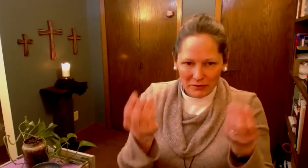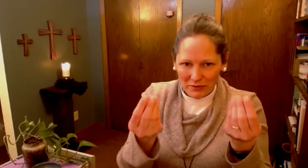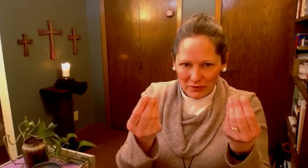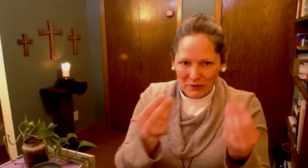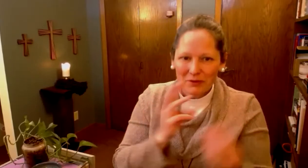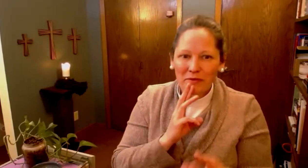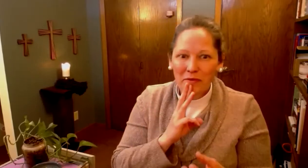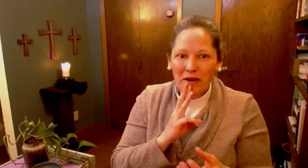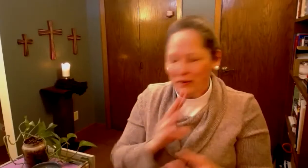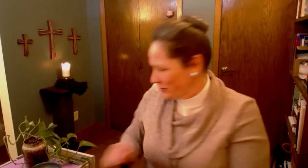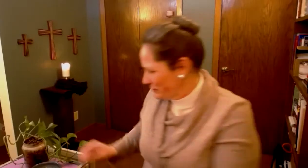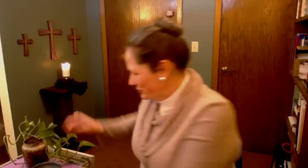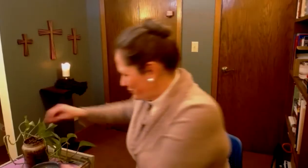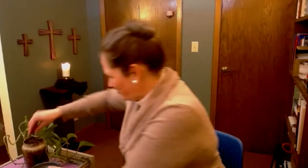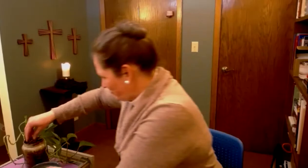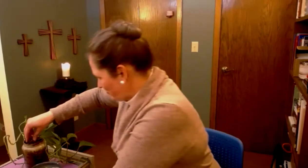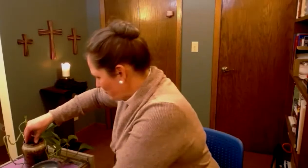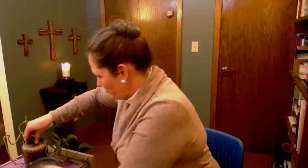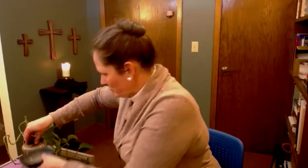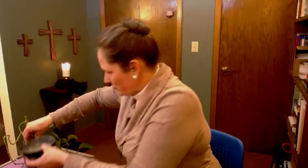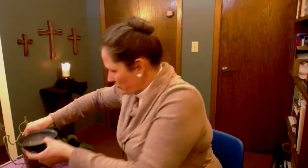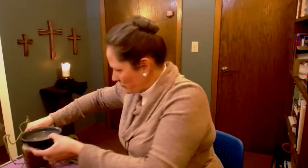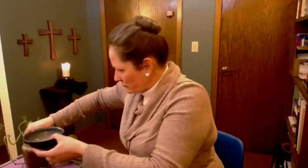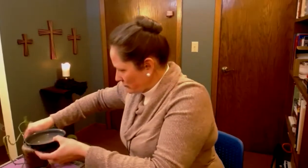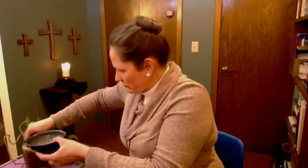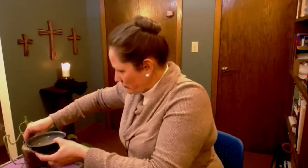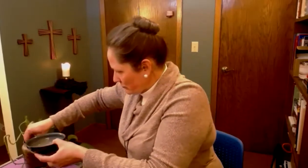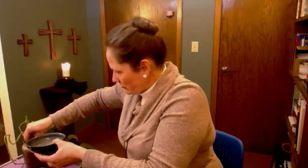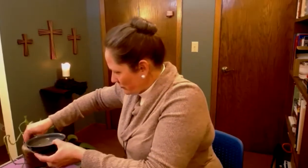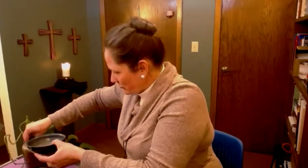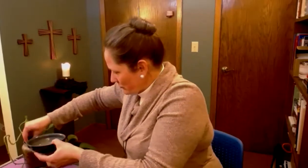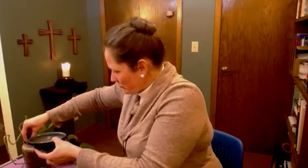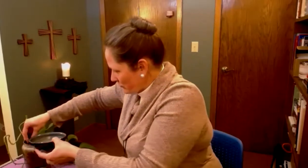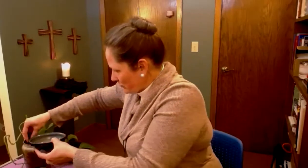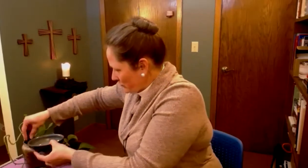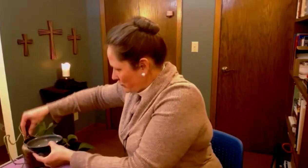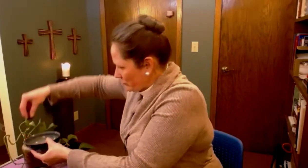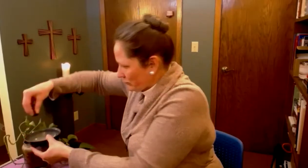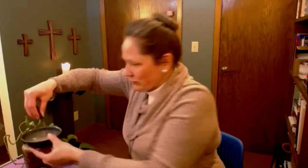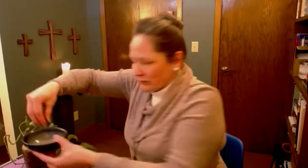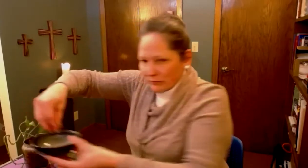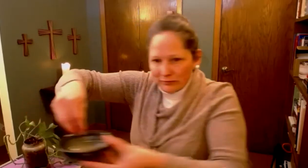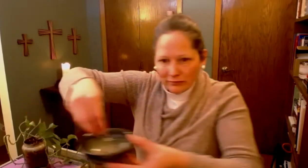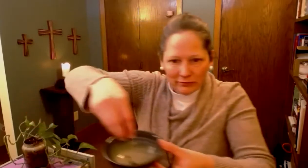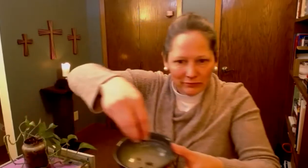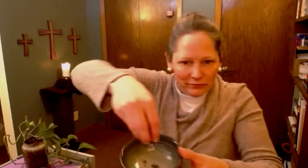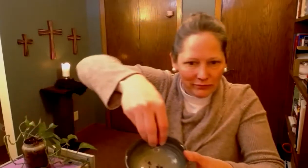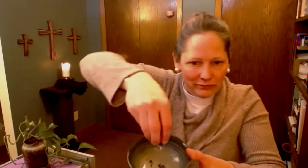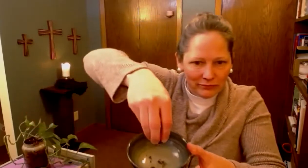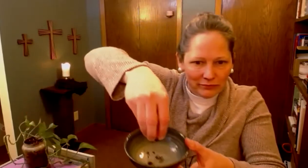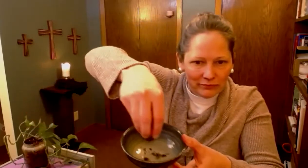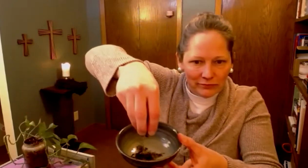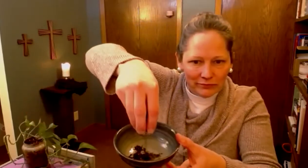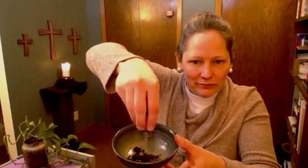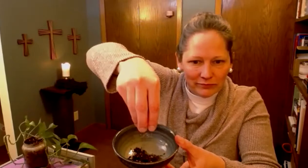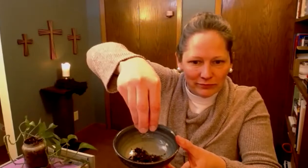So now, wherever you are, go ahead and use your dust, your dirt, your oil. If you're using dust or dirt, mix